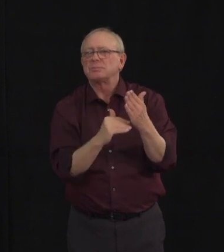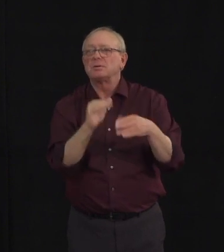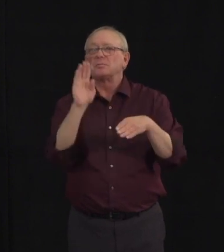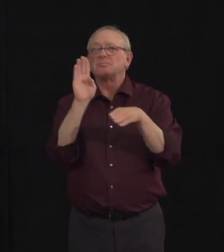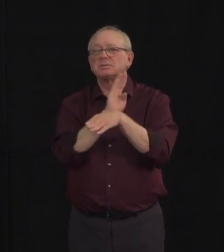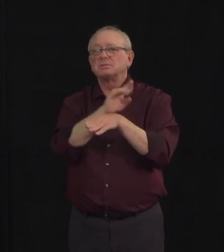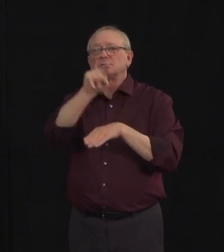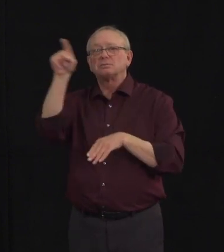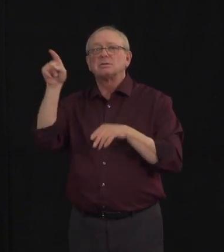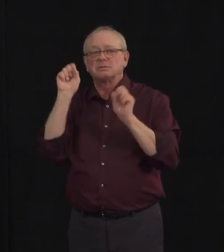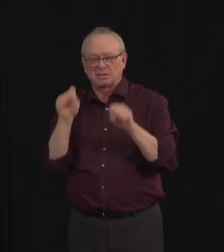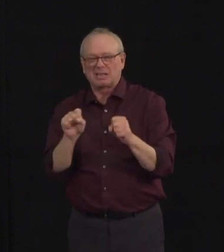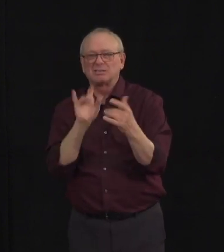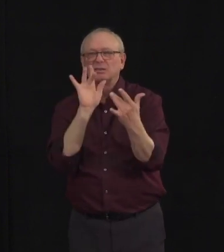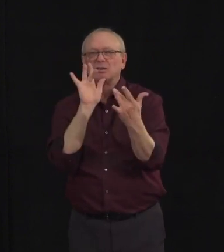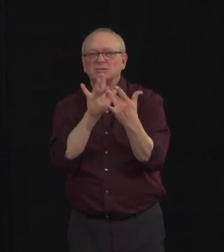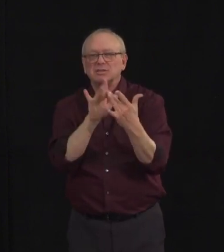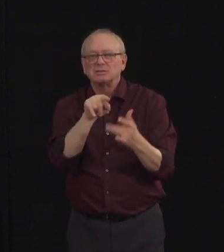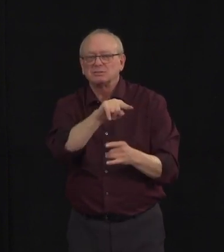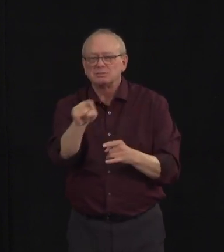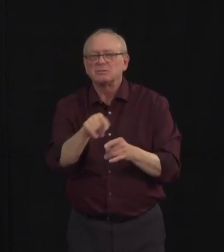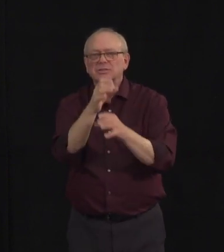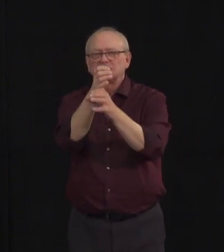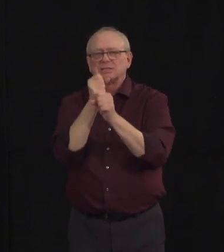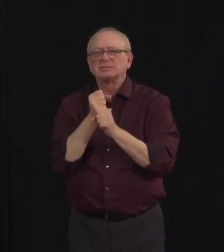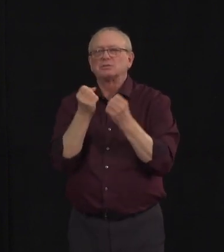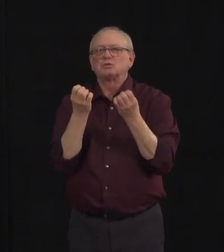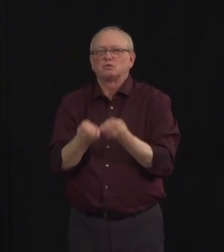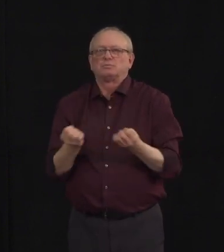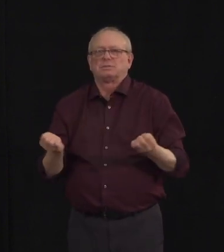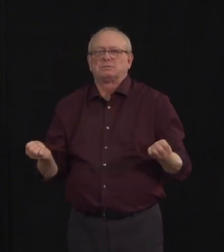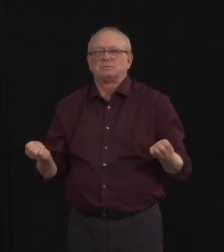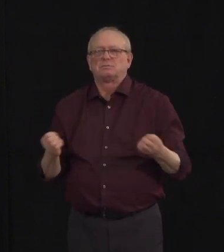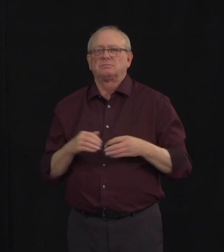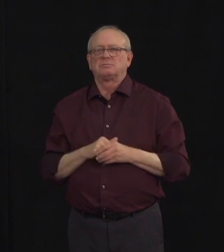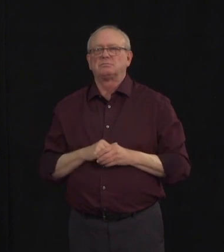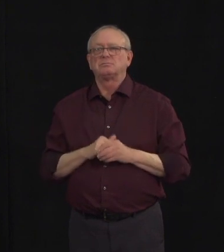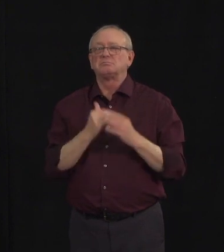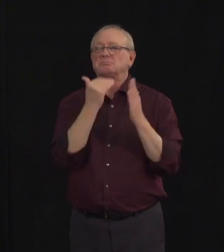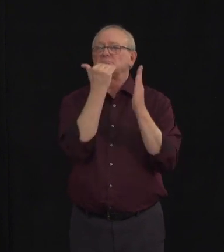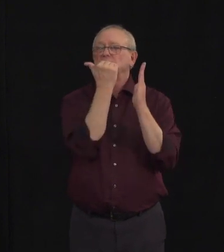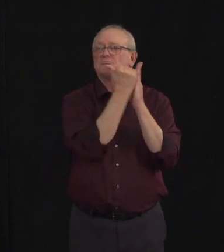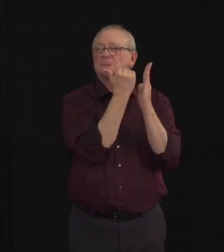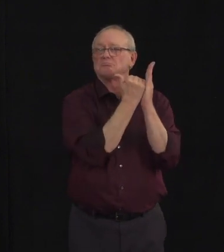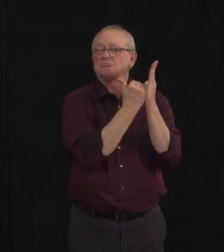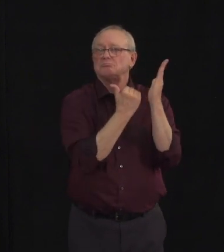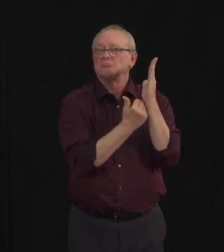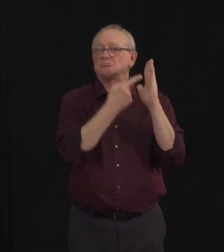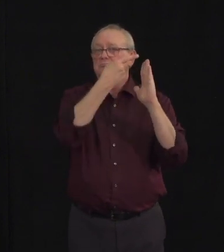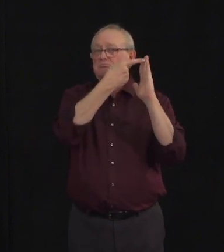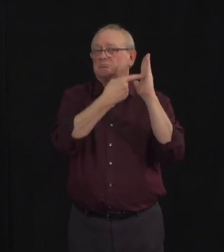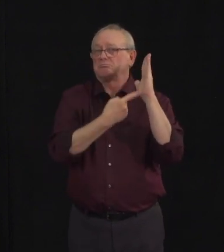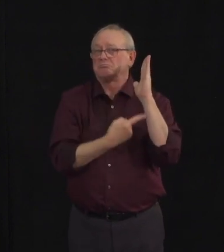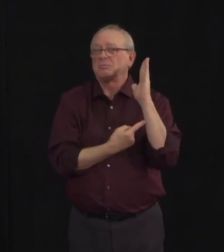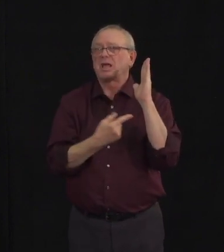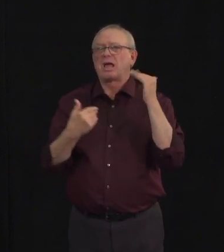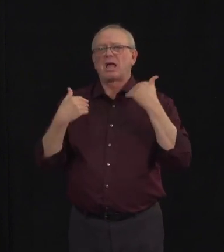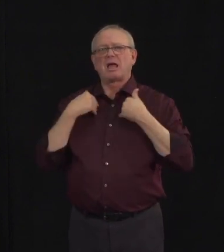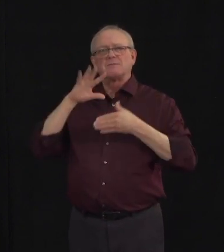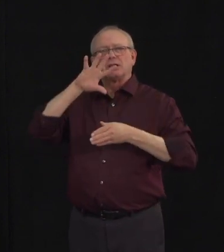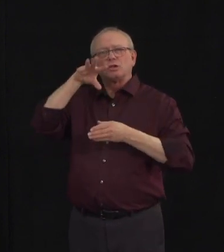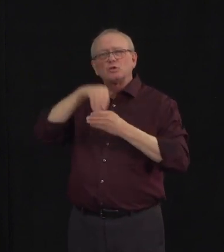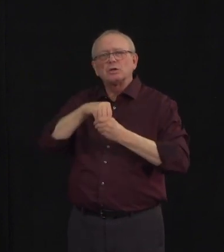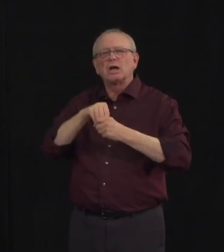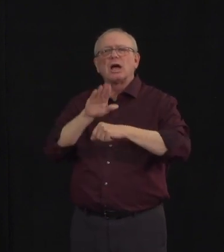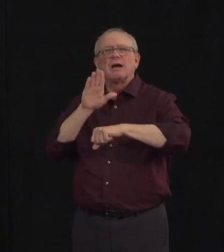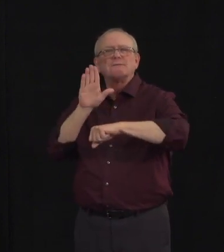And also the guidelines for each of the sectors give advice around which sort of sectors are, what